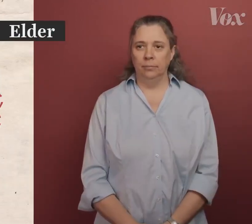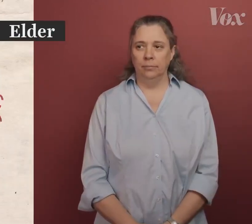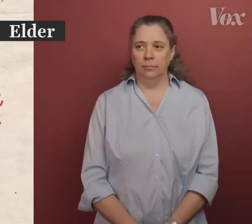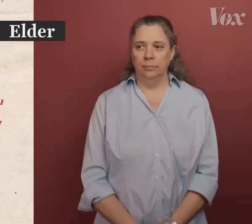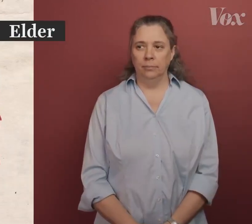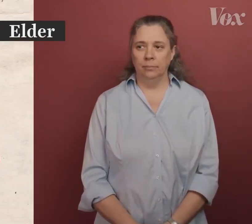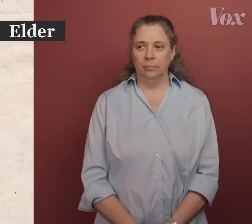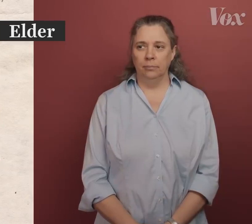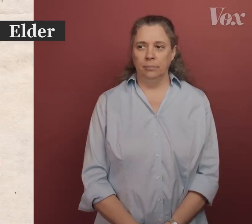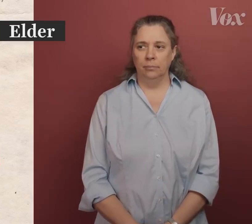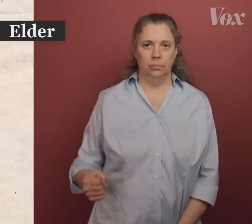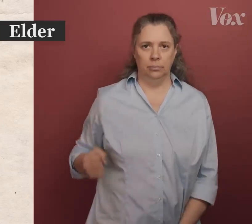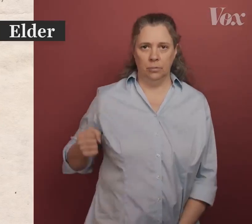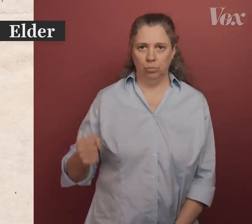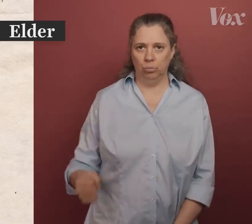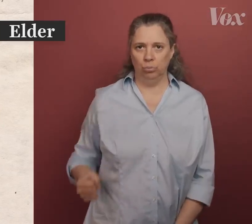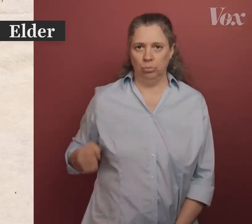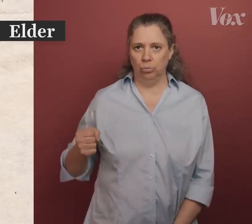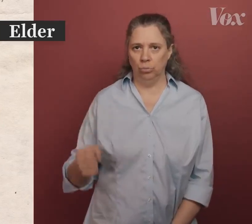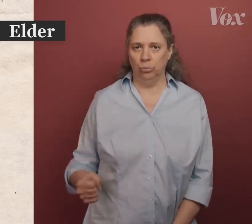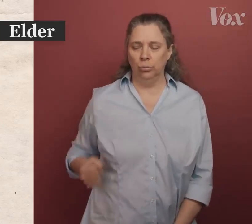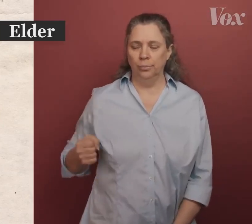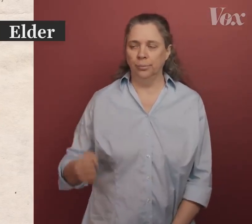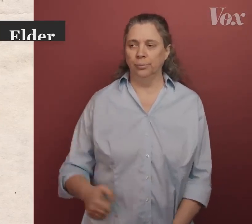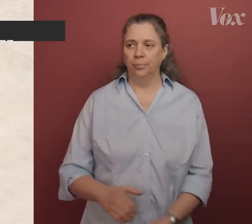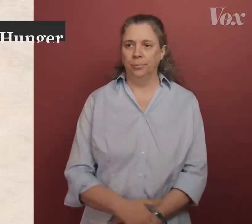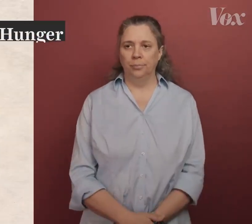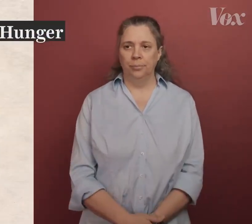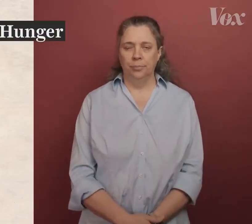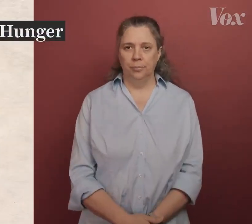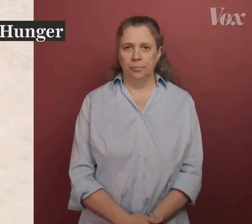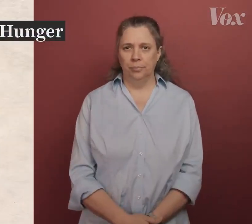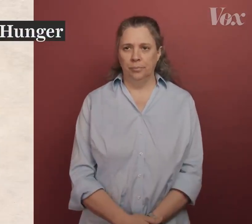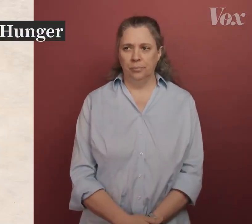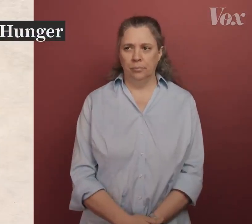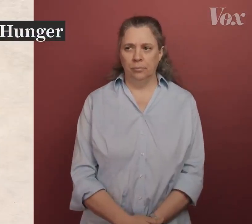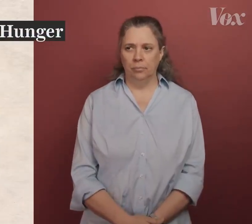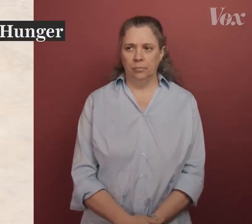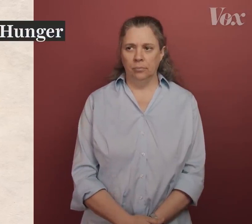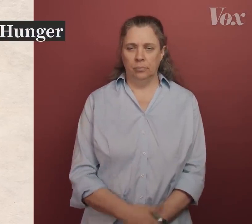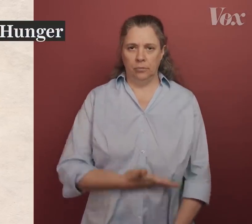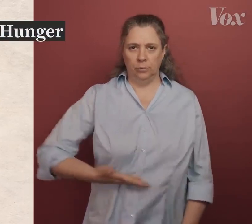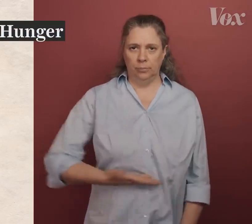with a walking stick versus a sign for elder. And this, a symbol for hunger versus a sign for